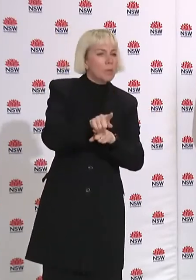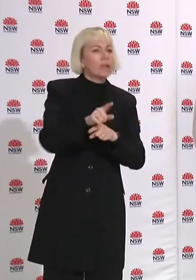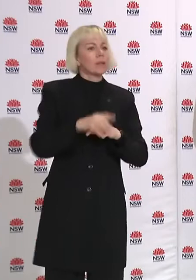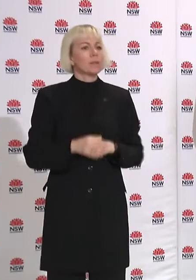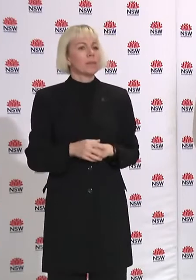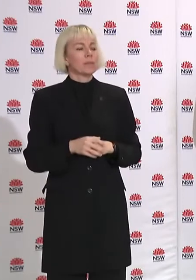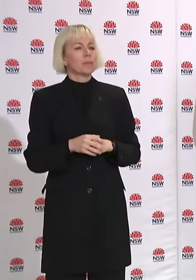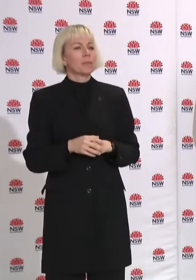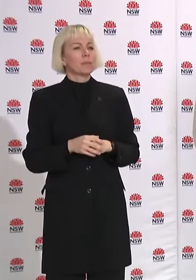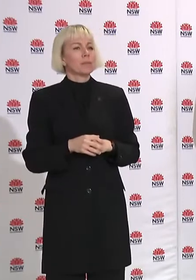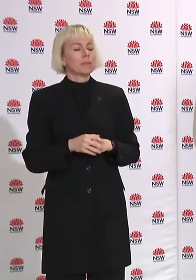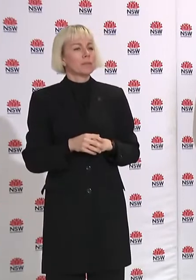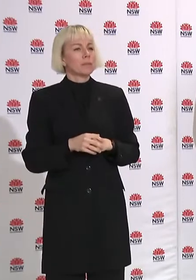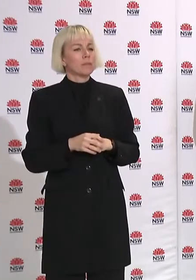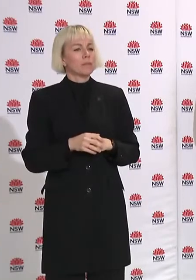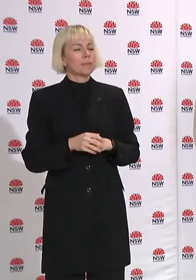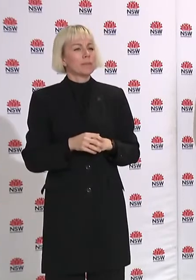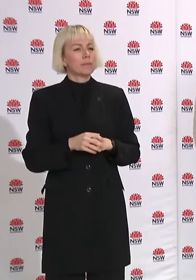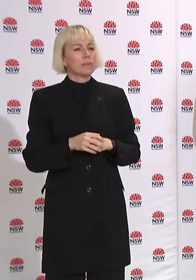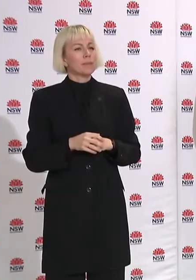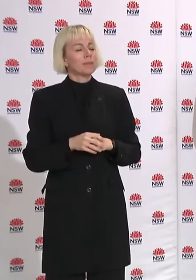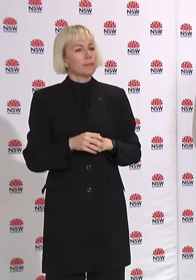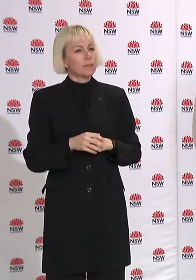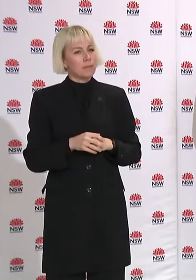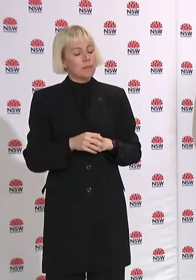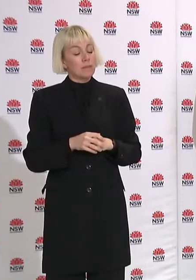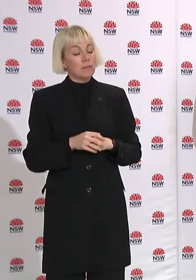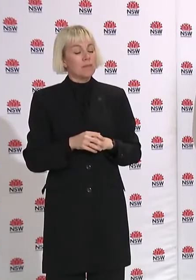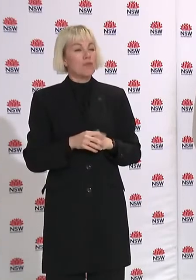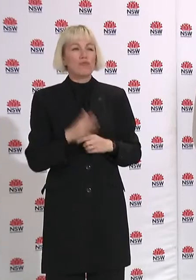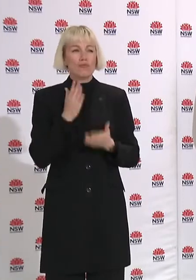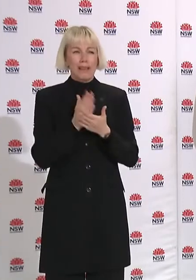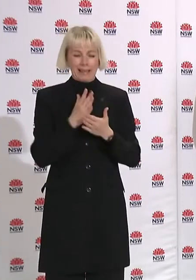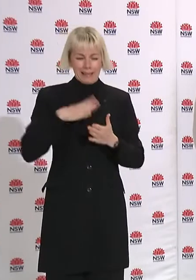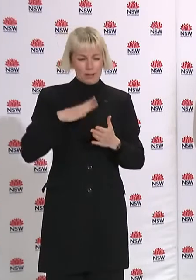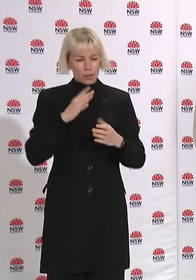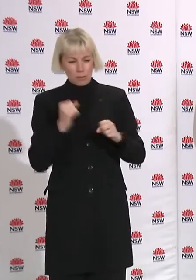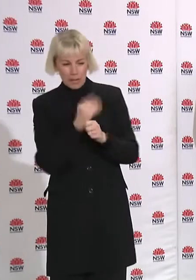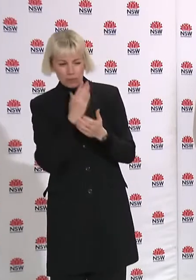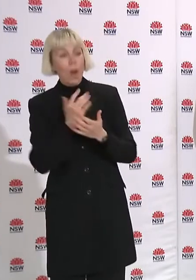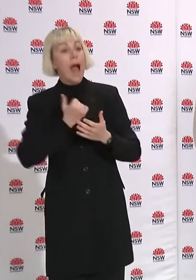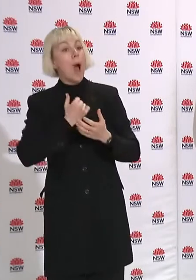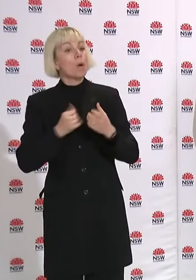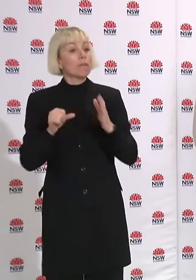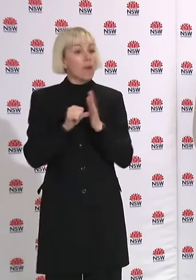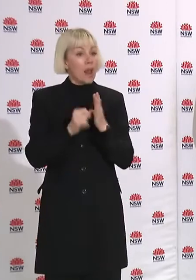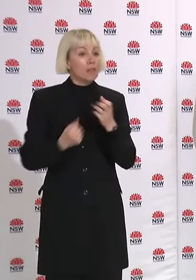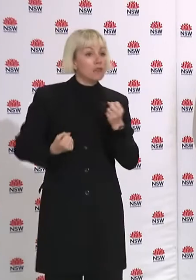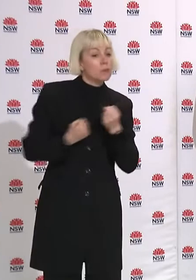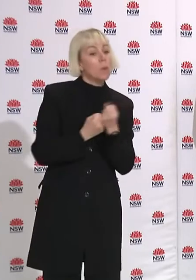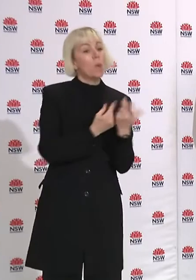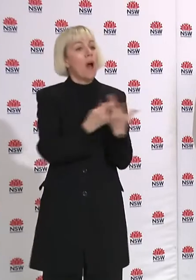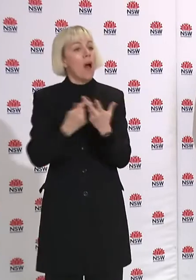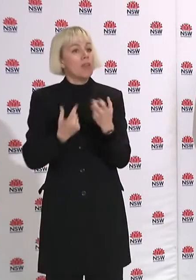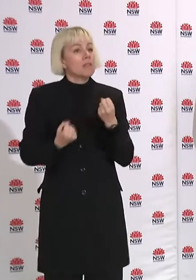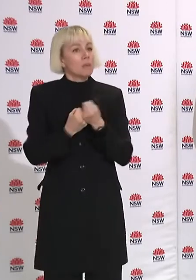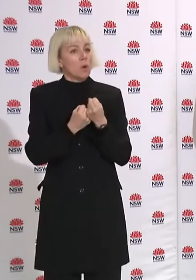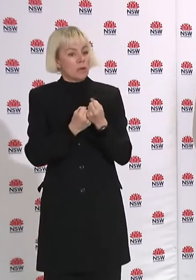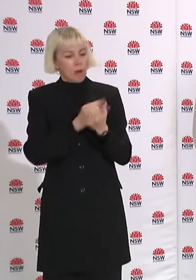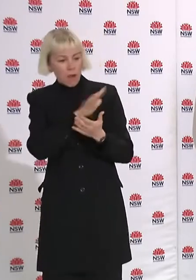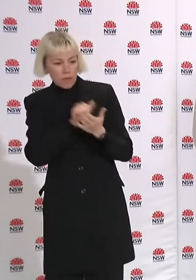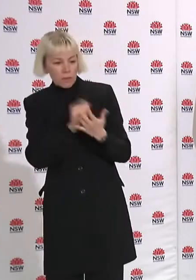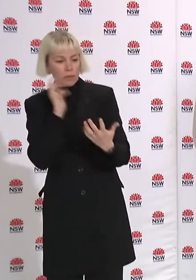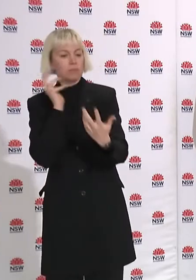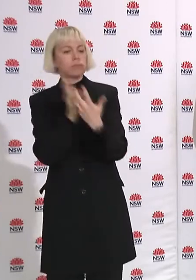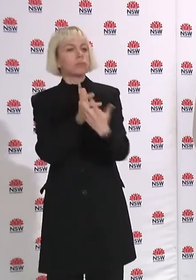nature of communities, and also making sure that we target those initiatives properly. I also want to stress that, that the New South